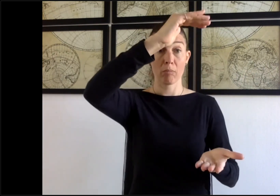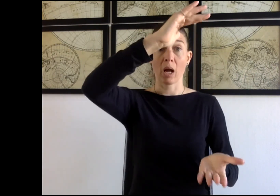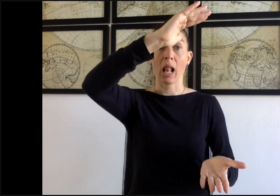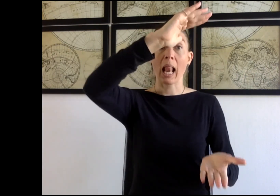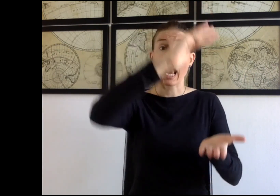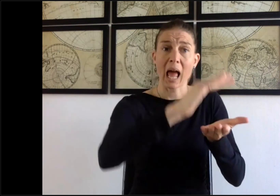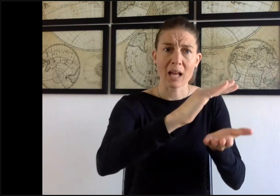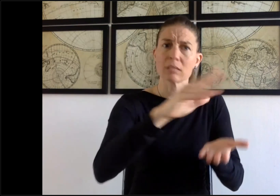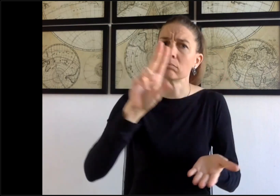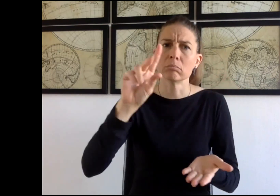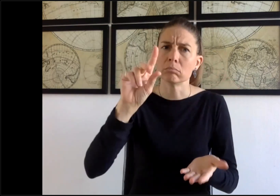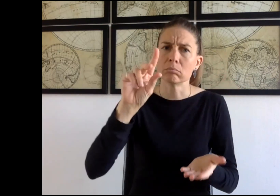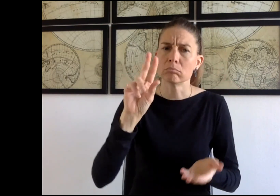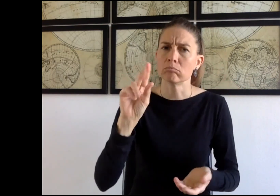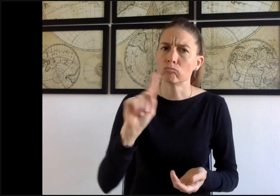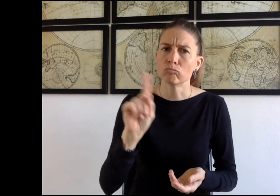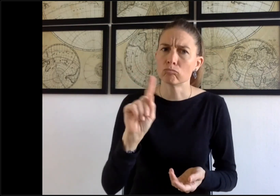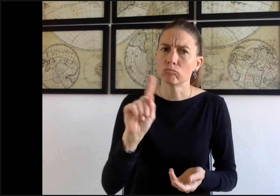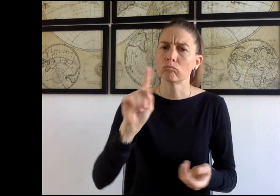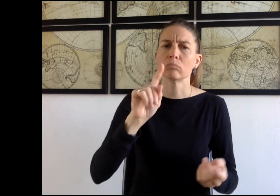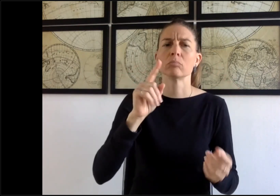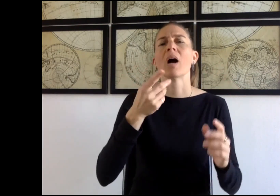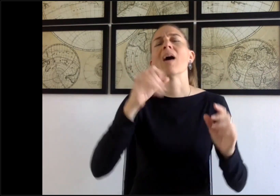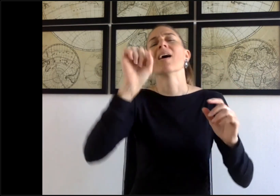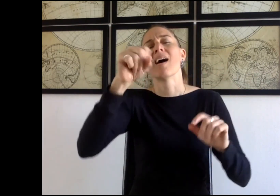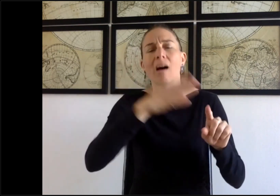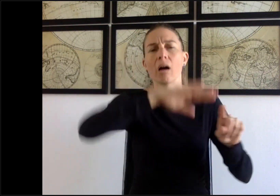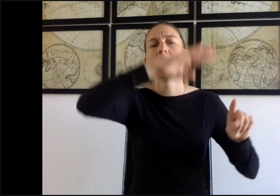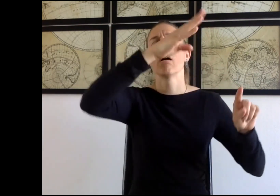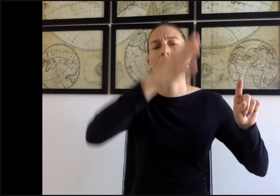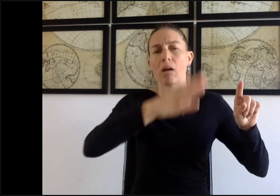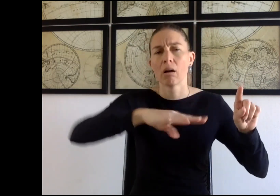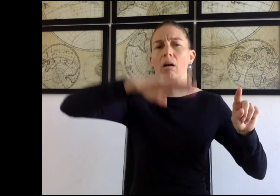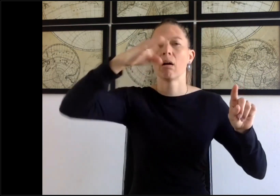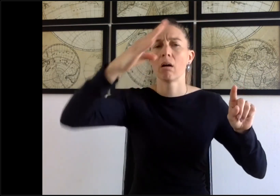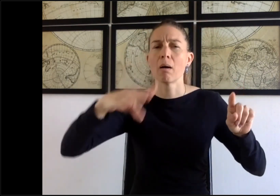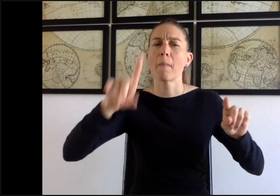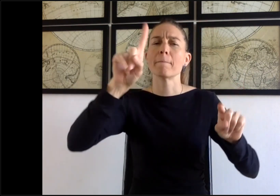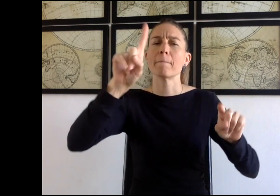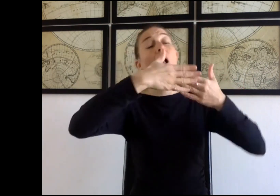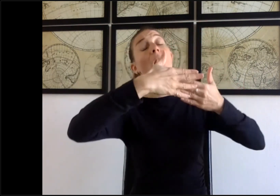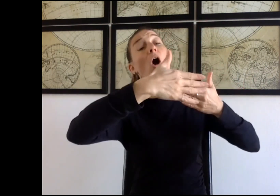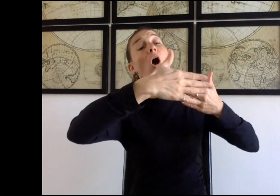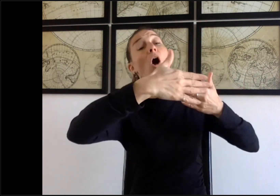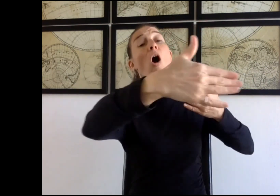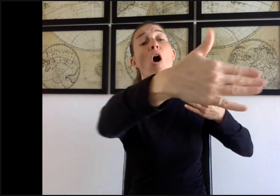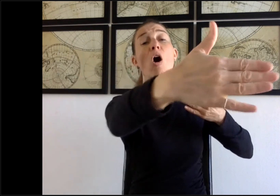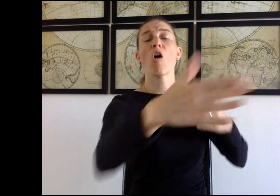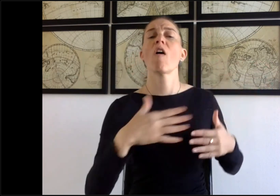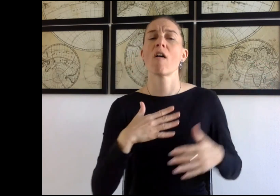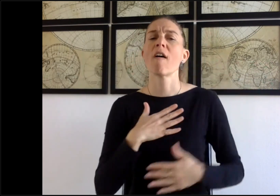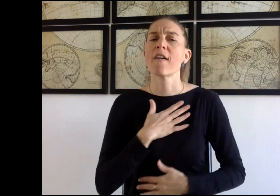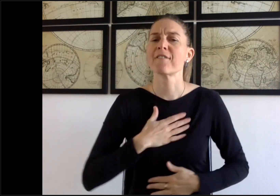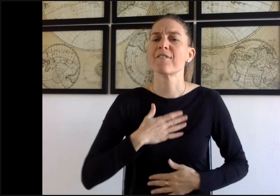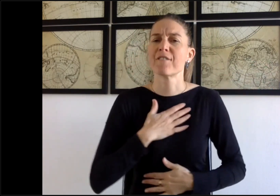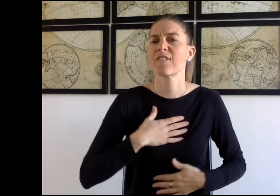cyclical ups and downs in terms of employment, but if you look at the long-term trend, we are not so worried about massive, say, technological unemployment.